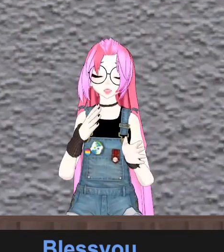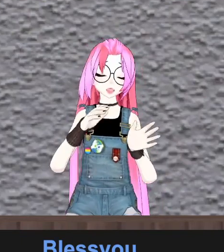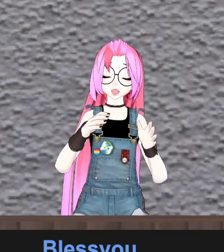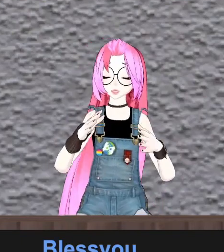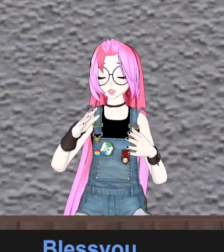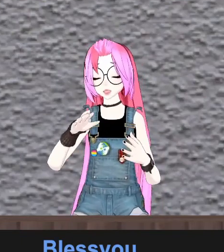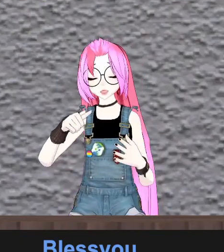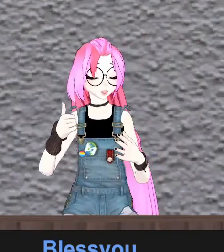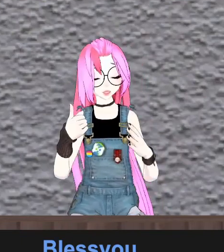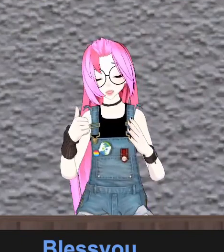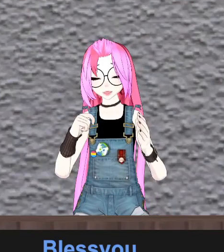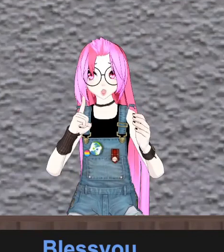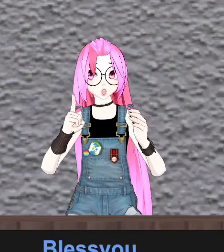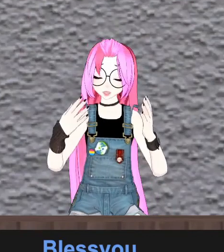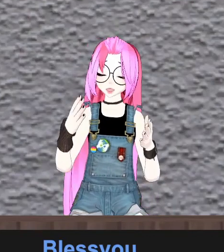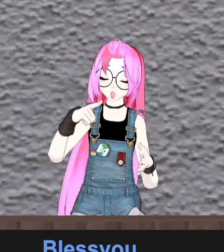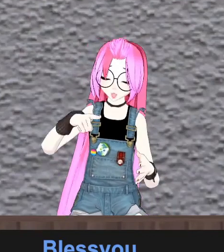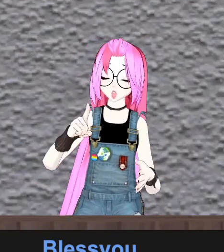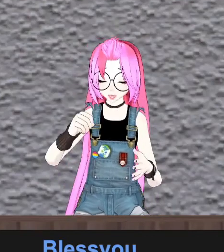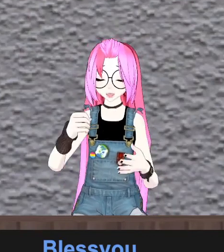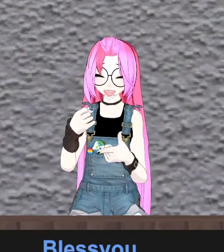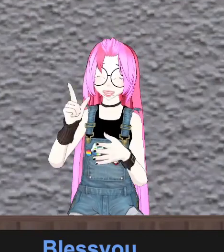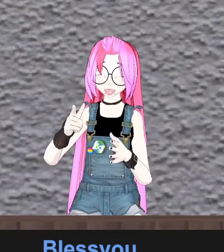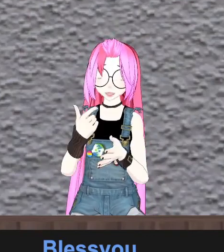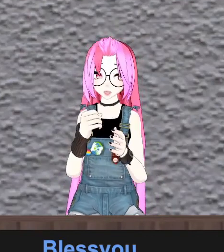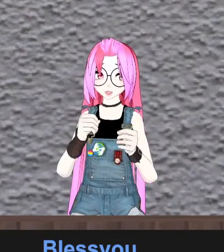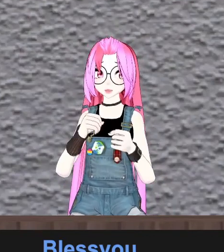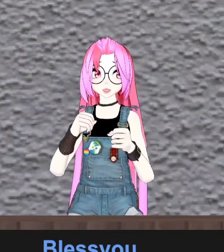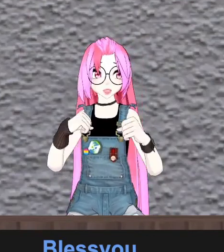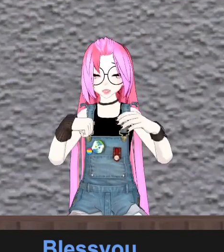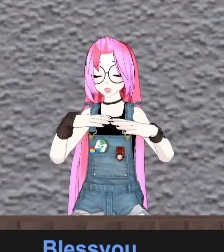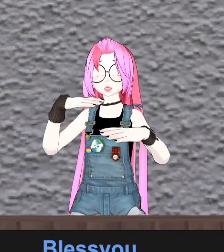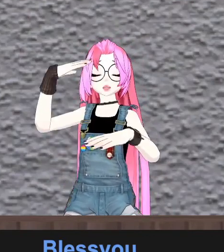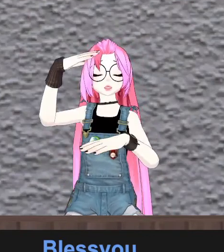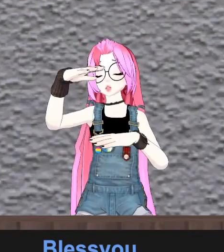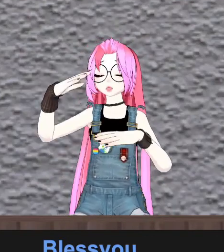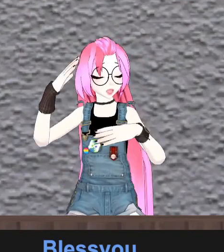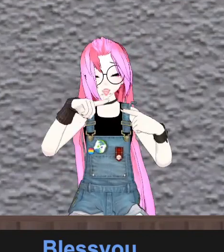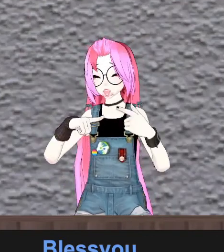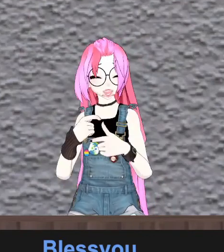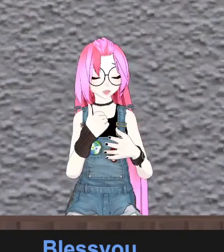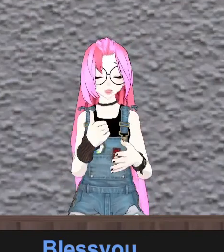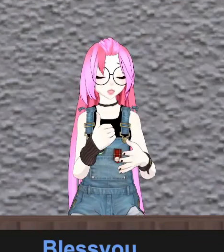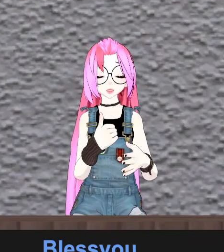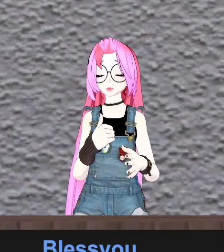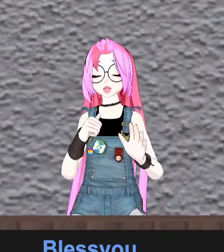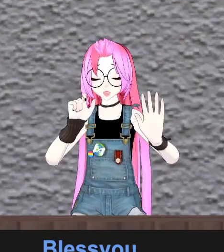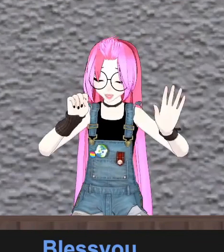And let's say if they said, yes, like, I need an interpreter, and it gets to a level where you're not able to help anymore, ask,